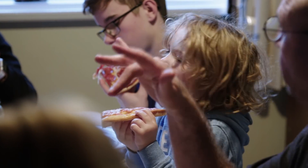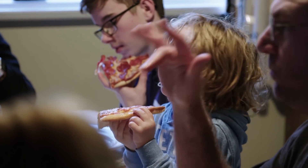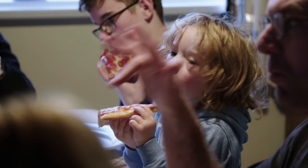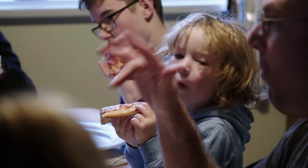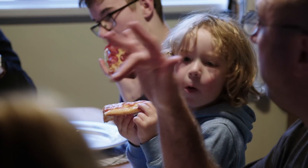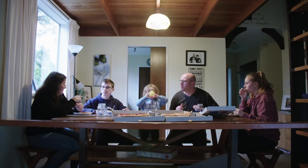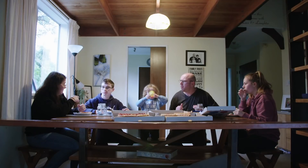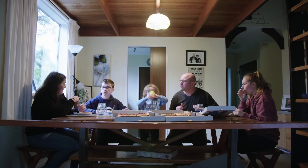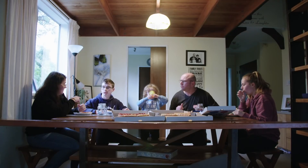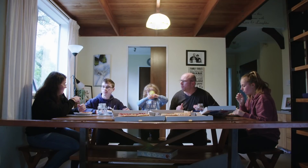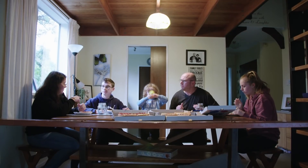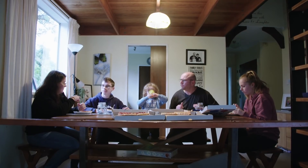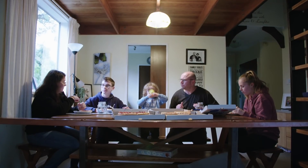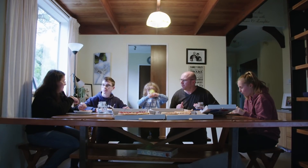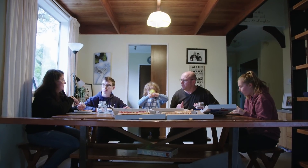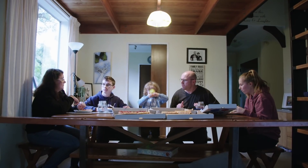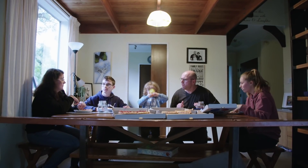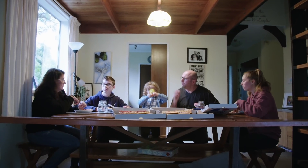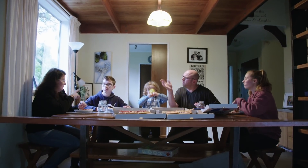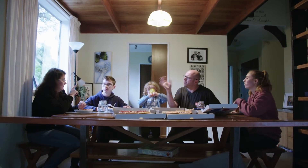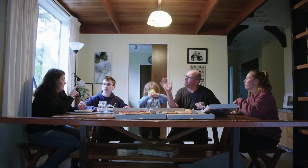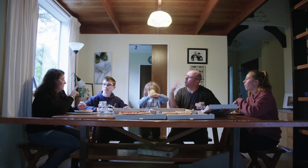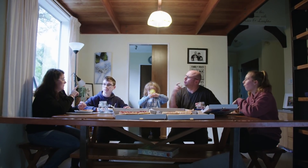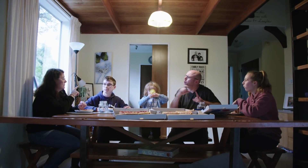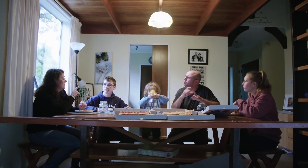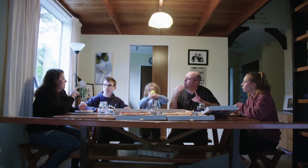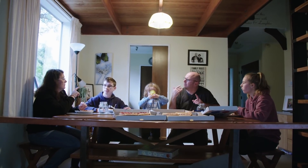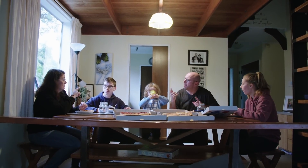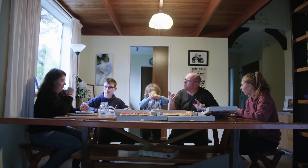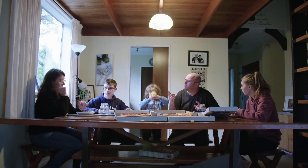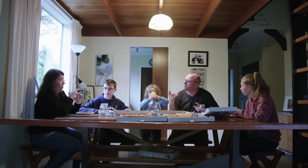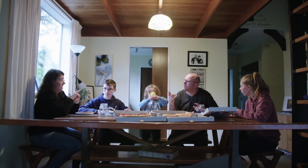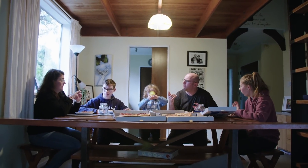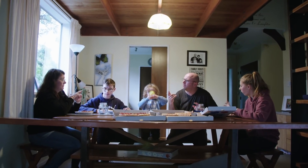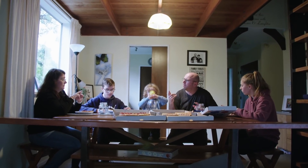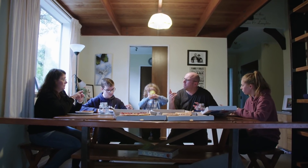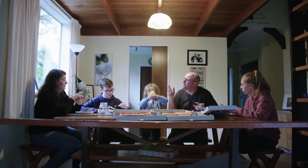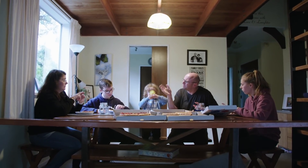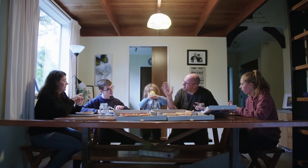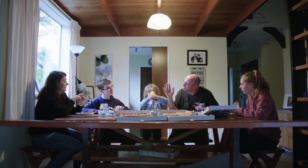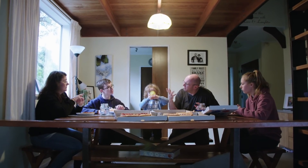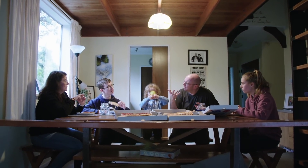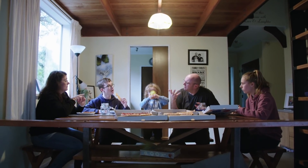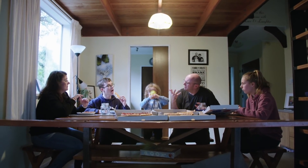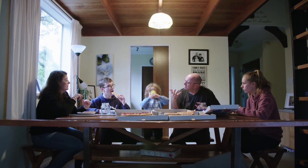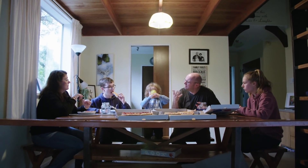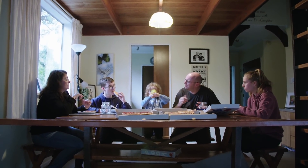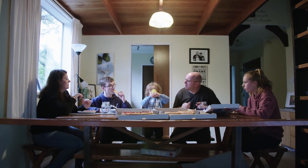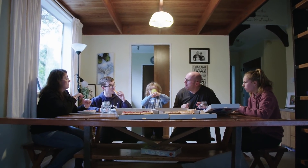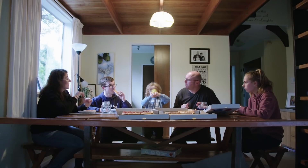other house. But there have been examples where Oliver and I have been going hammer and tongs in New Zealand Sign Language and people are going, oh, that's such a beautiful language,